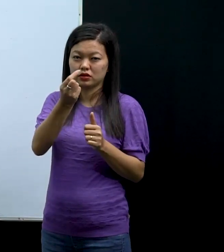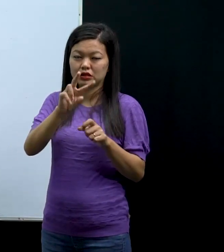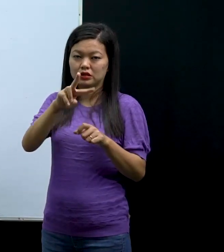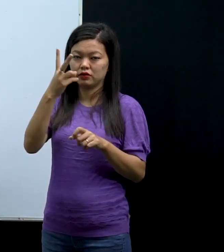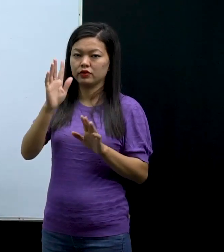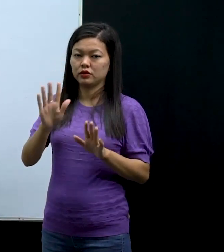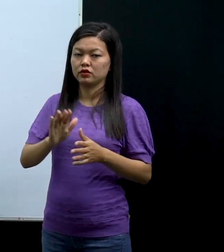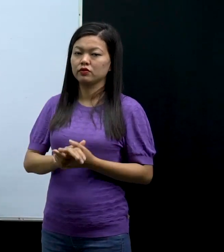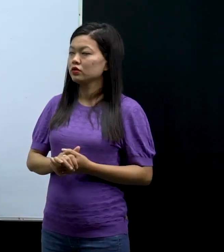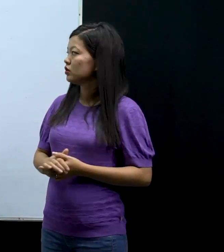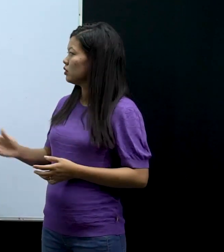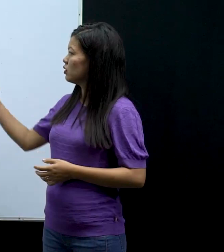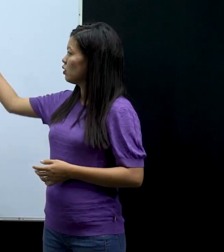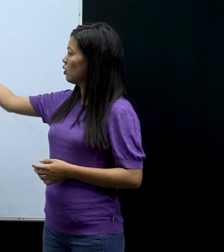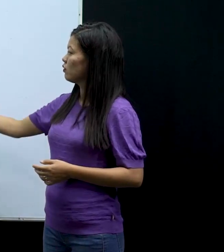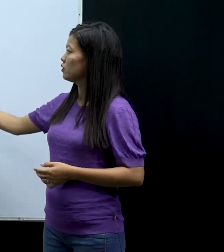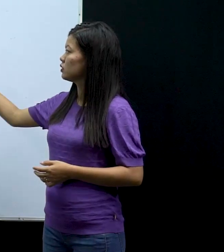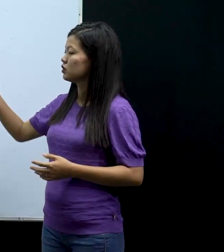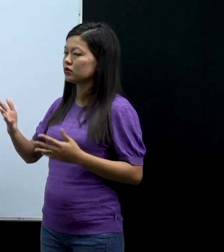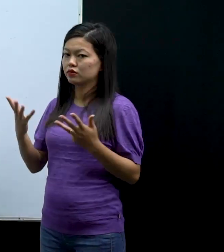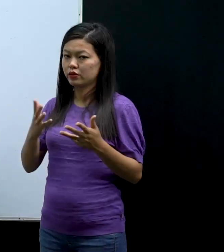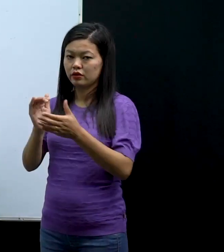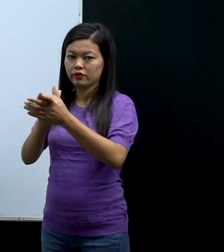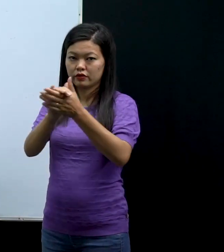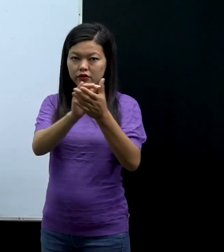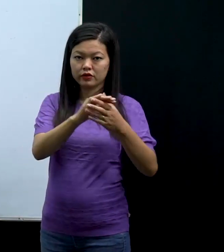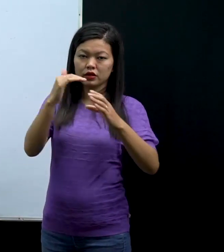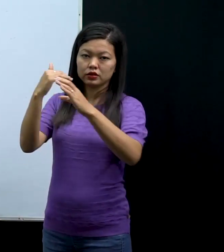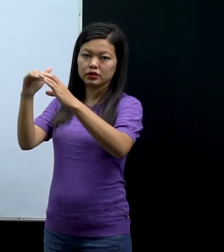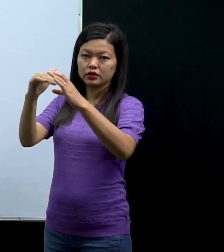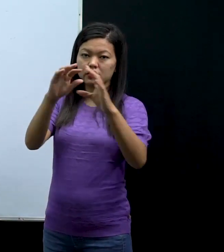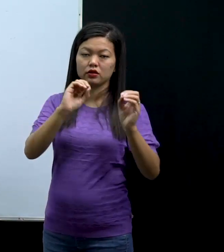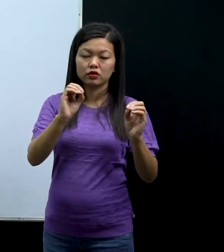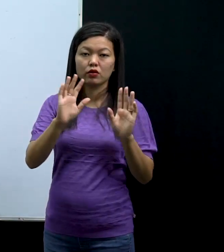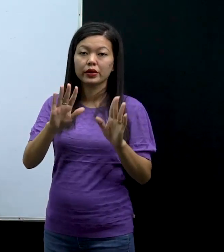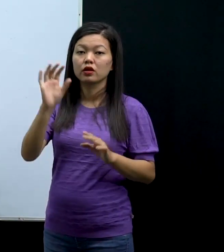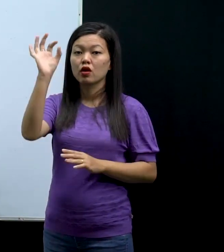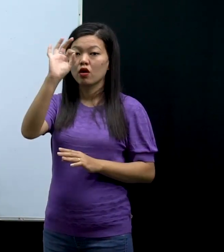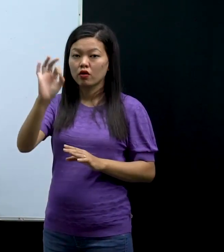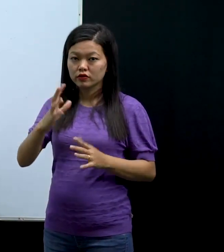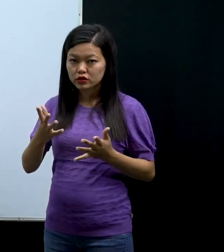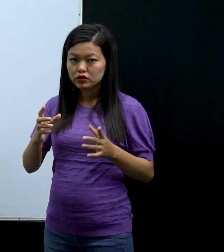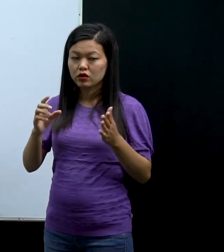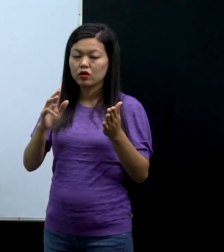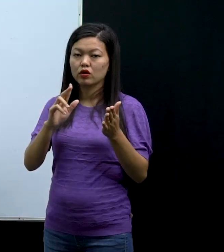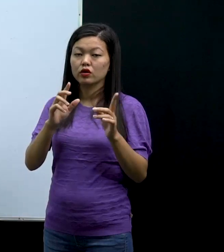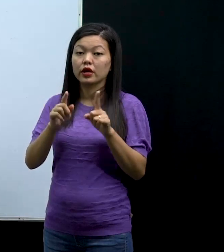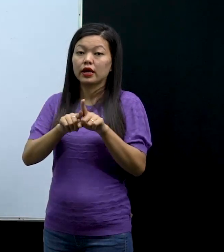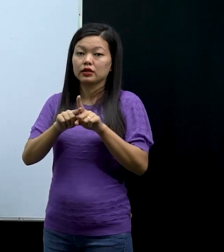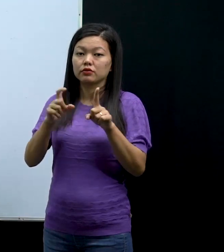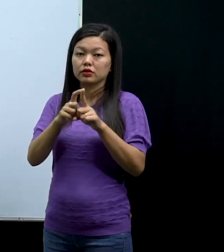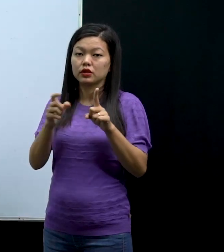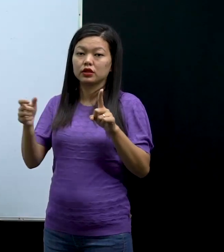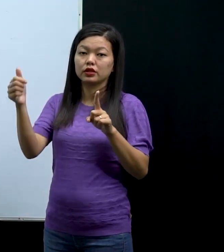profile. So you are inviting that person, him or her, not as a friend, not in personal